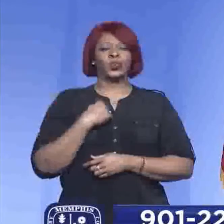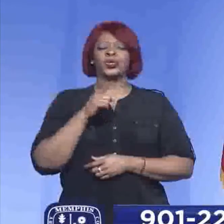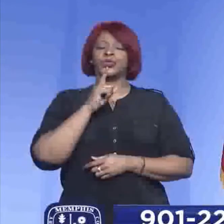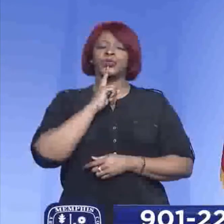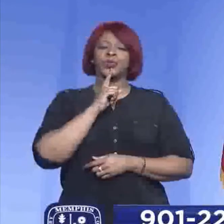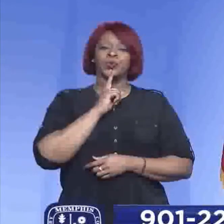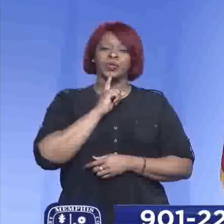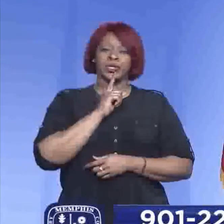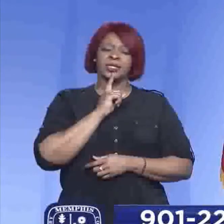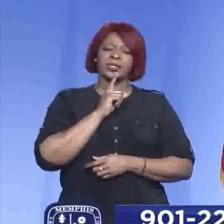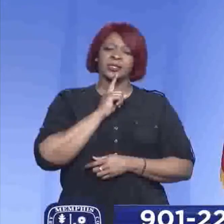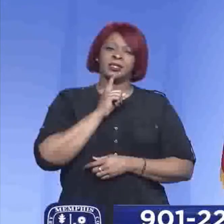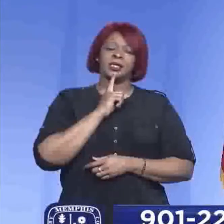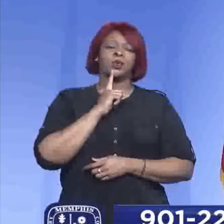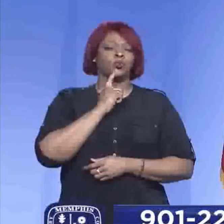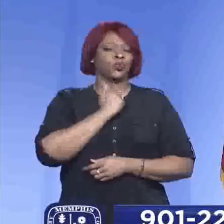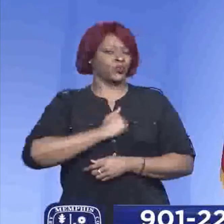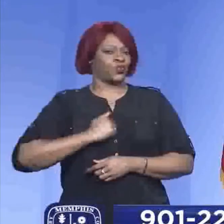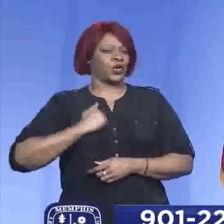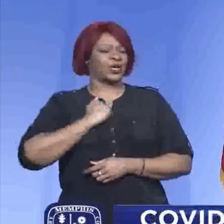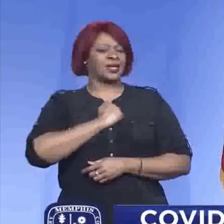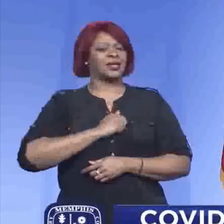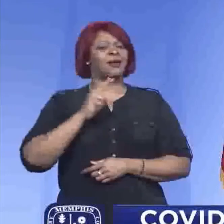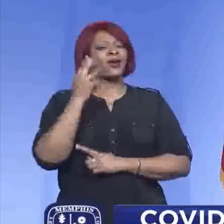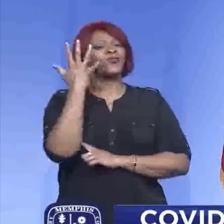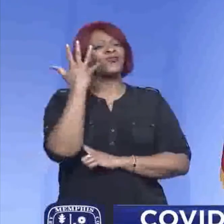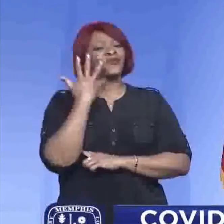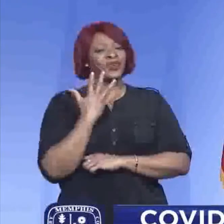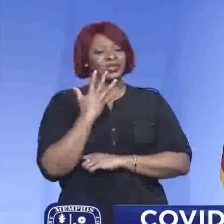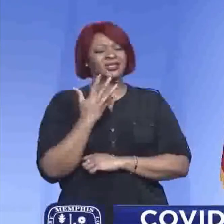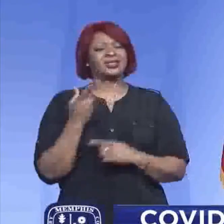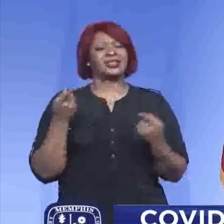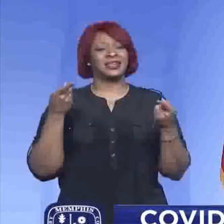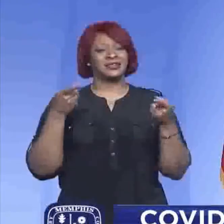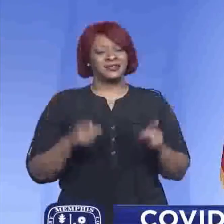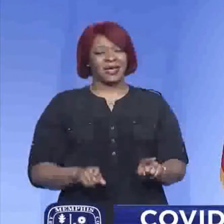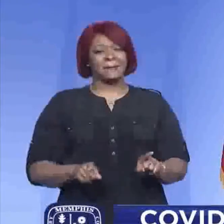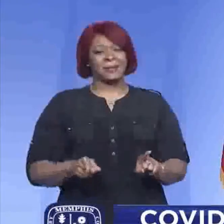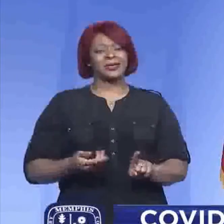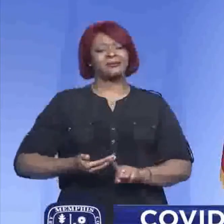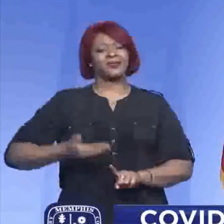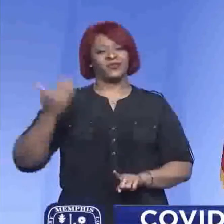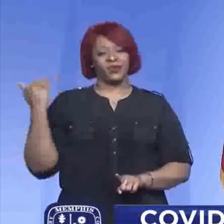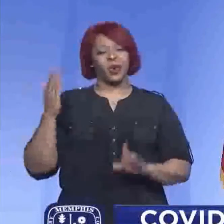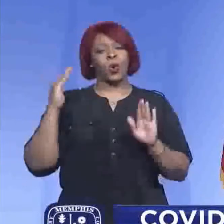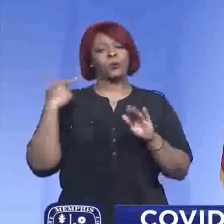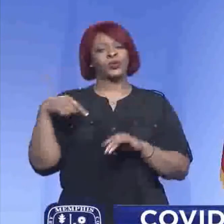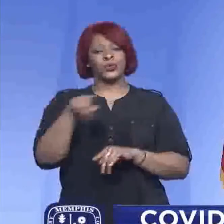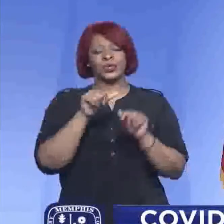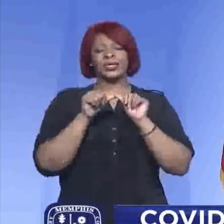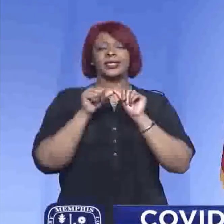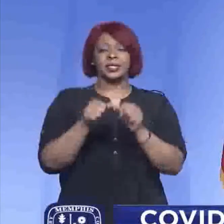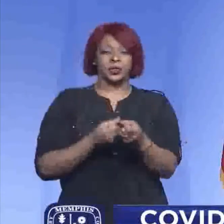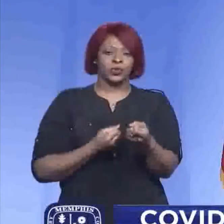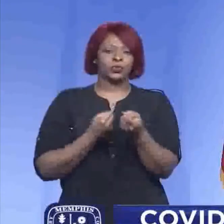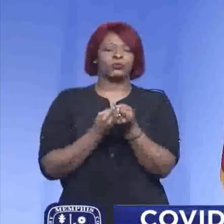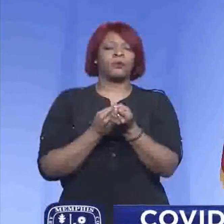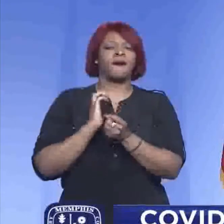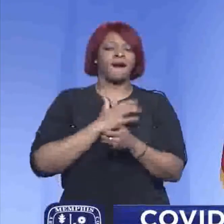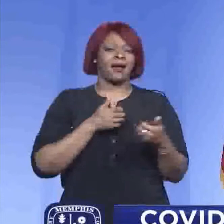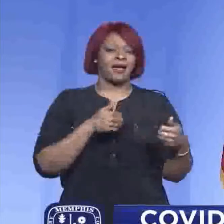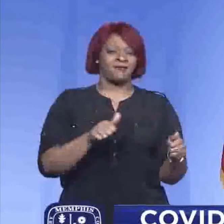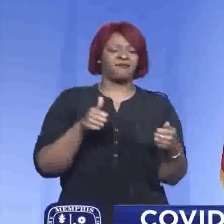certainly regret the unfortunate events that took place, but we're asking that you continue to support our